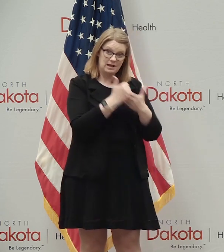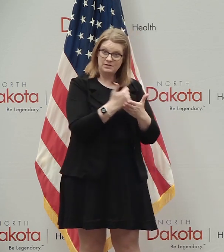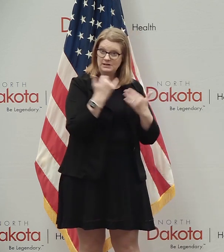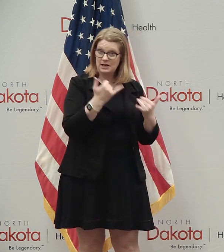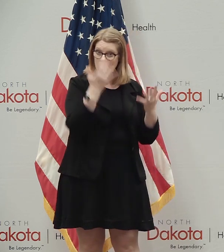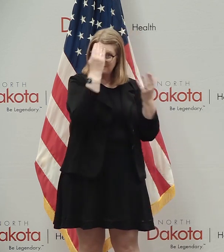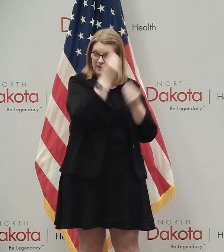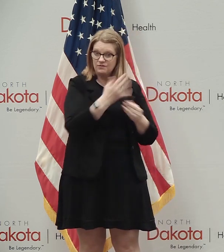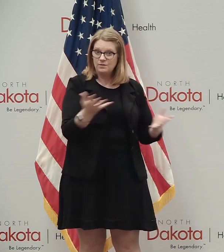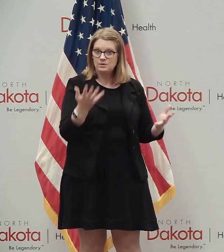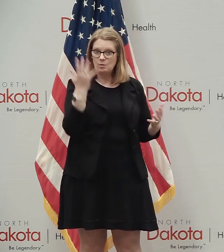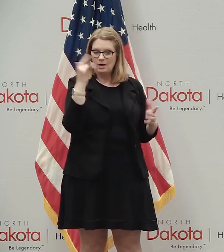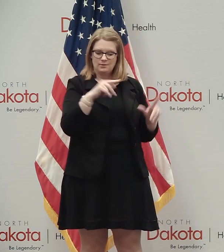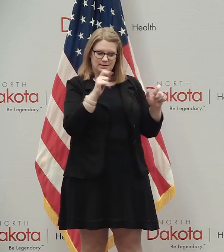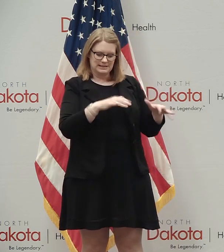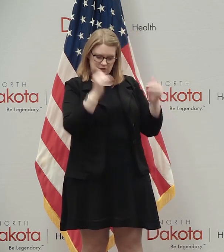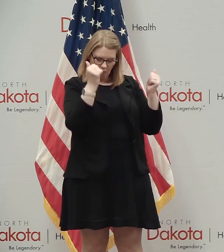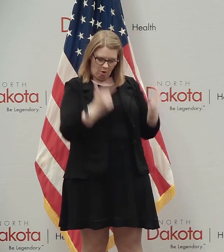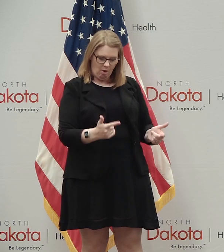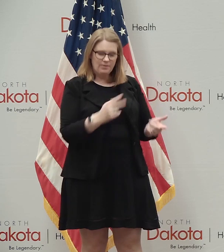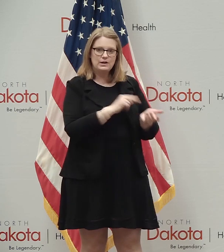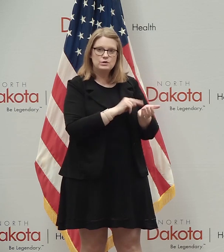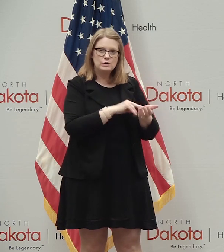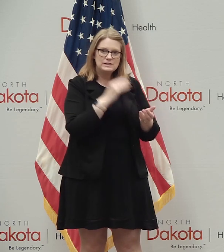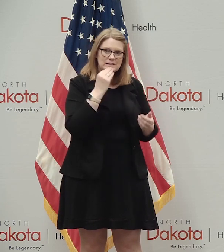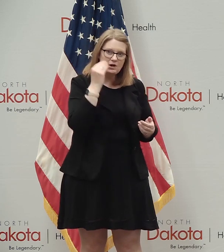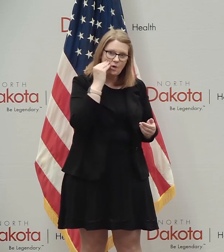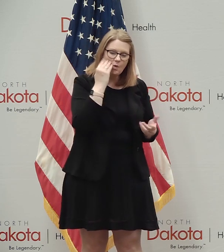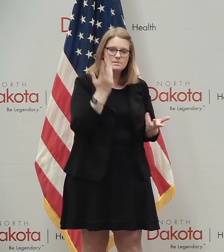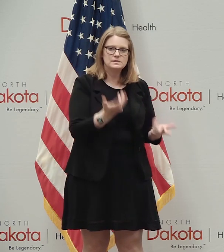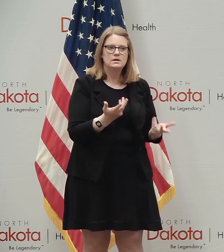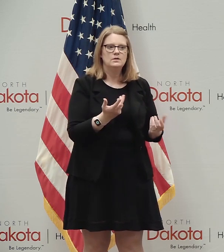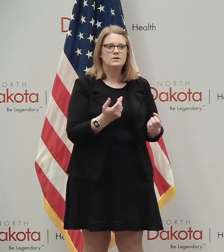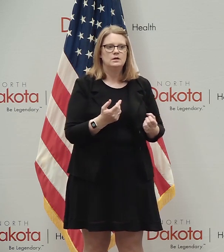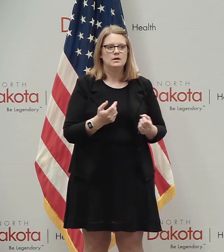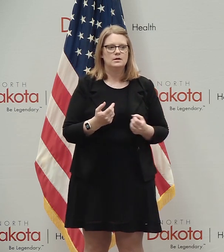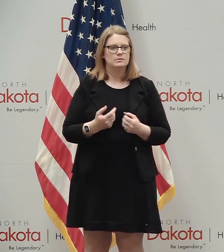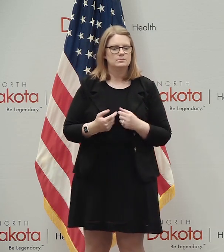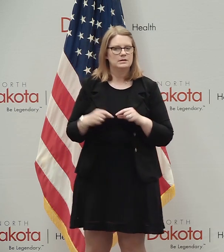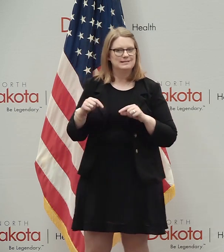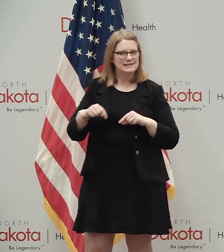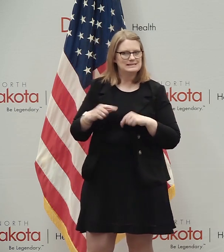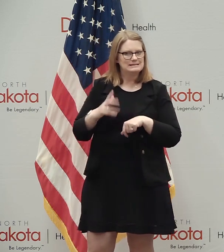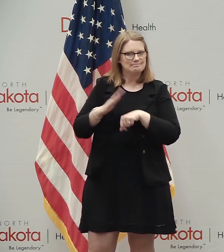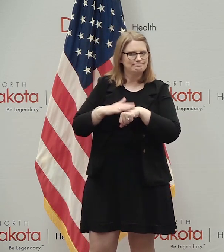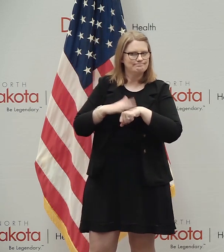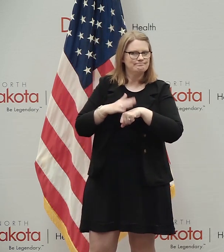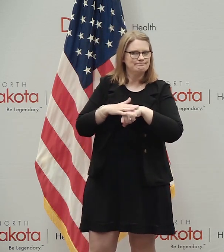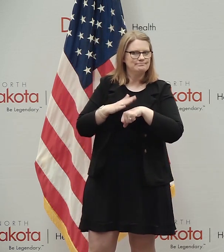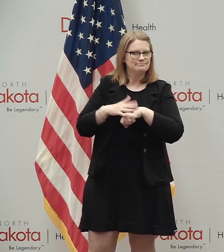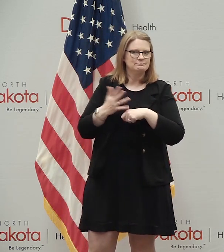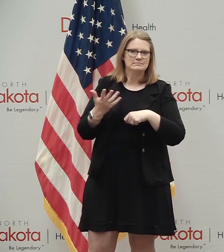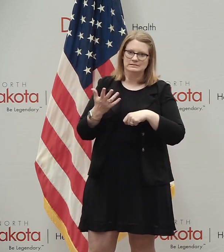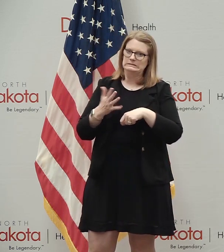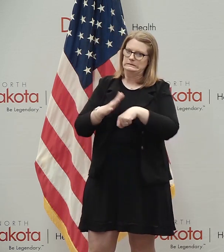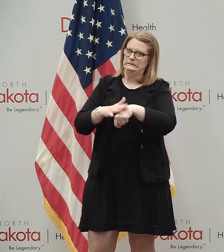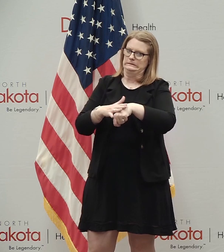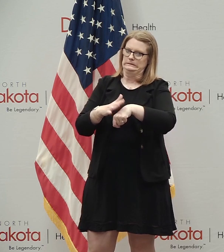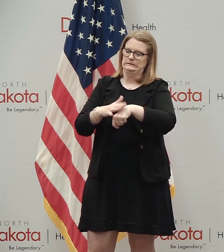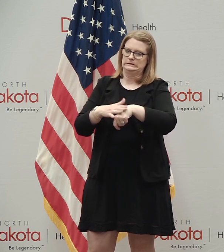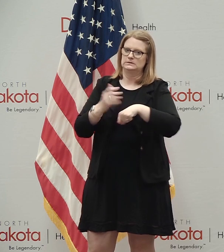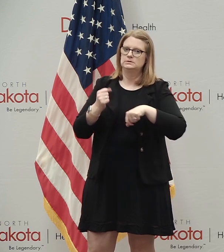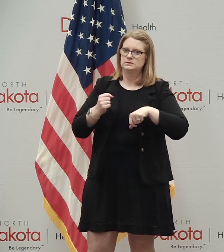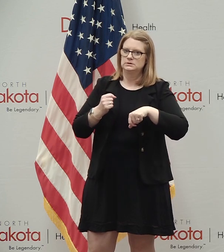data from testing all the nursing homes. We've got a better baseline with which to begin, but I'd say this is a cautionary note from